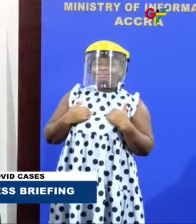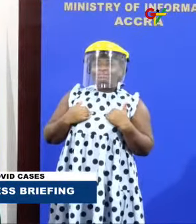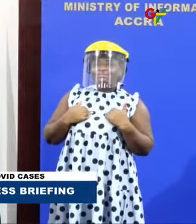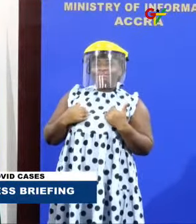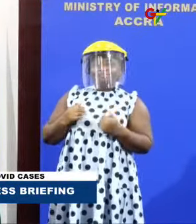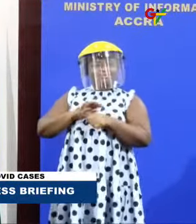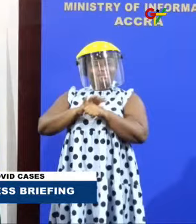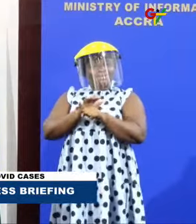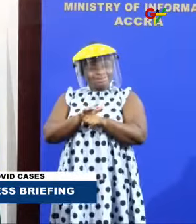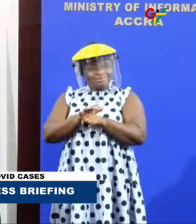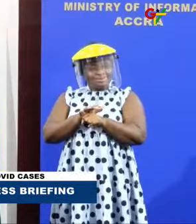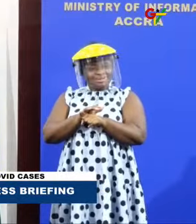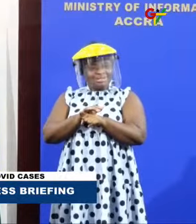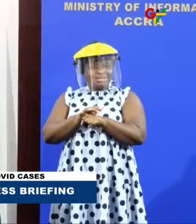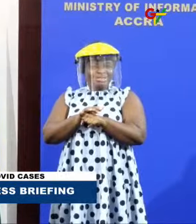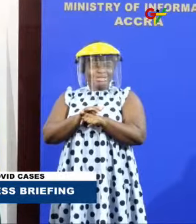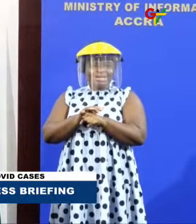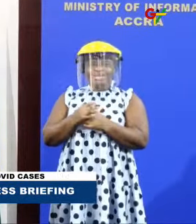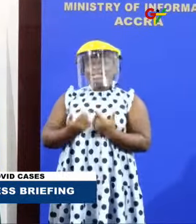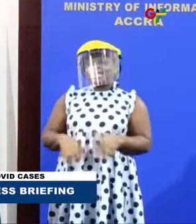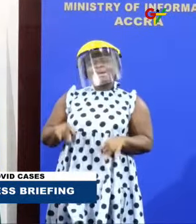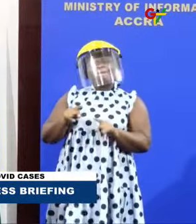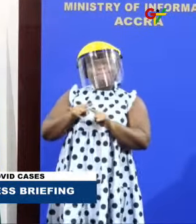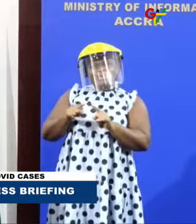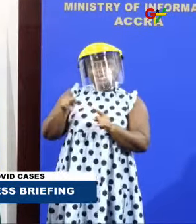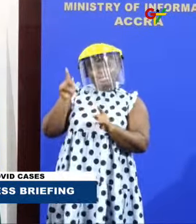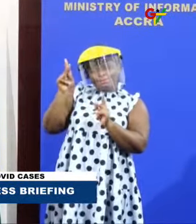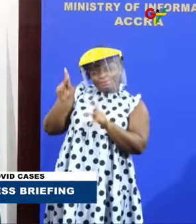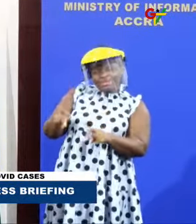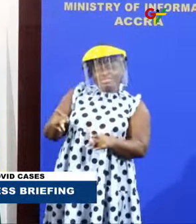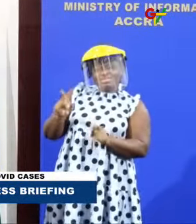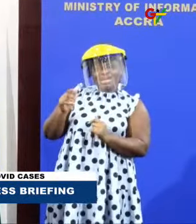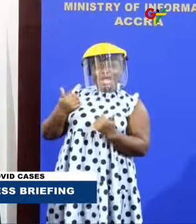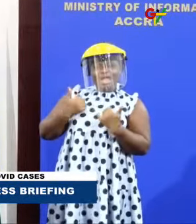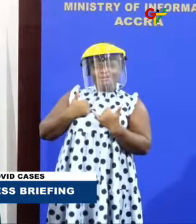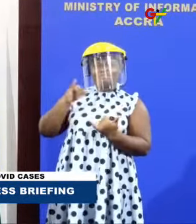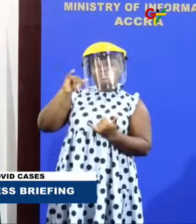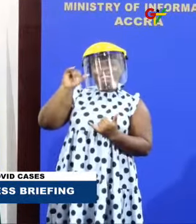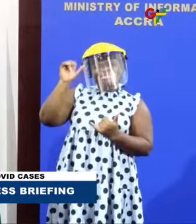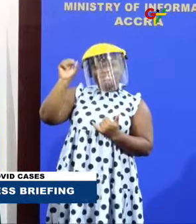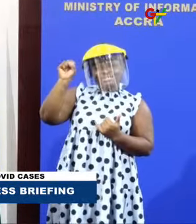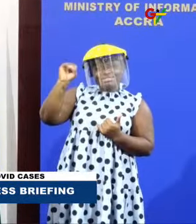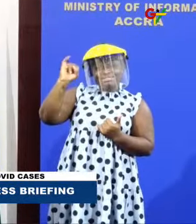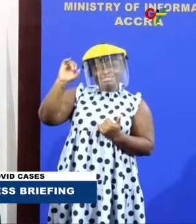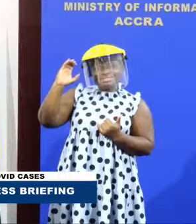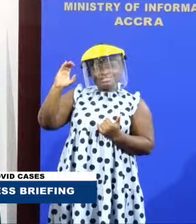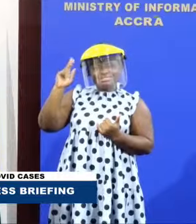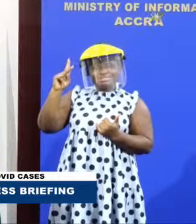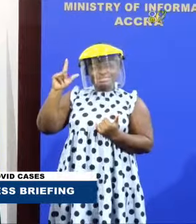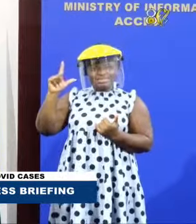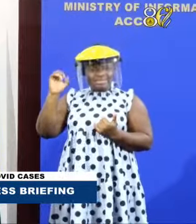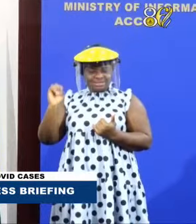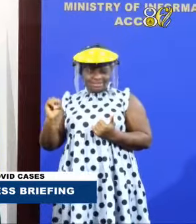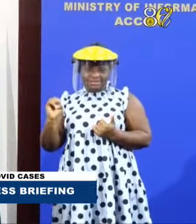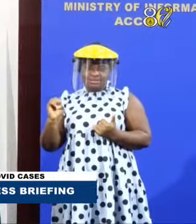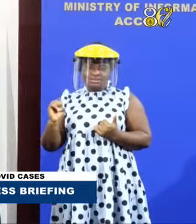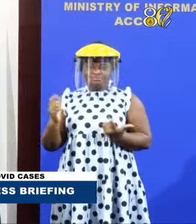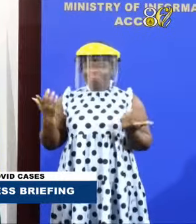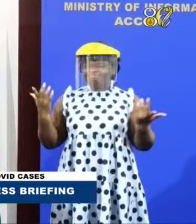sickler. Otherwise, we've not had any. He had a sickle cell disease. We've not had any deaths so far from the